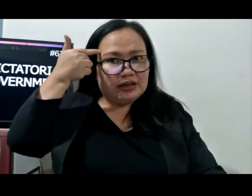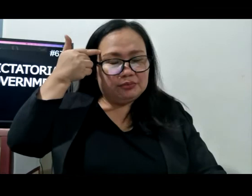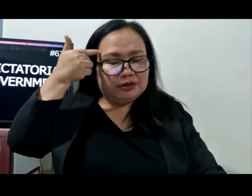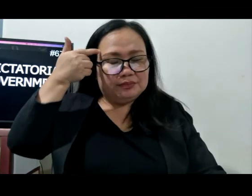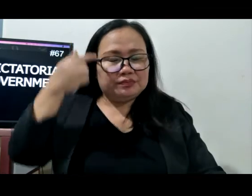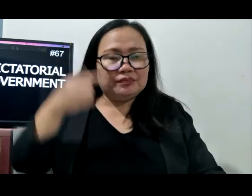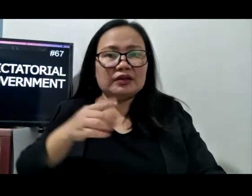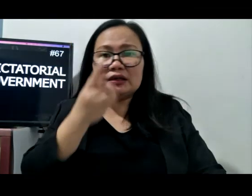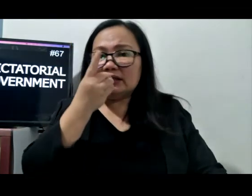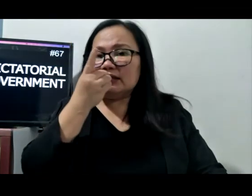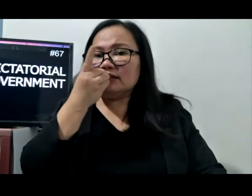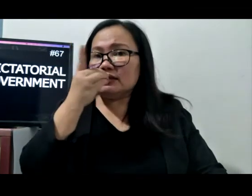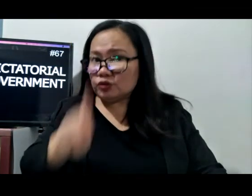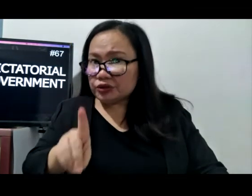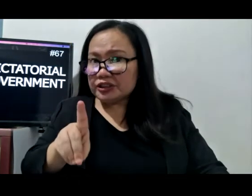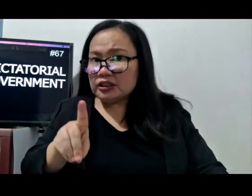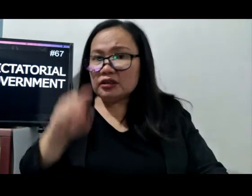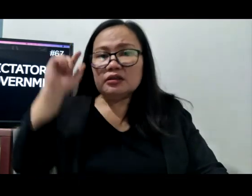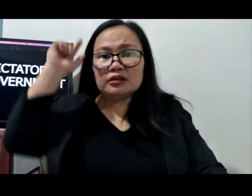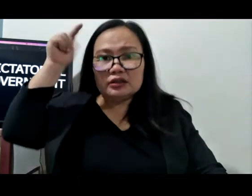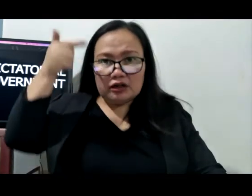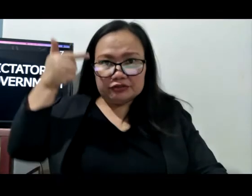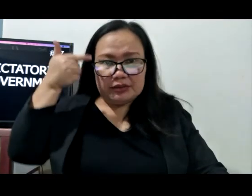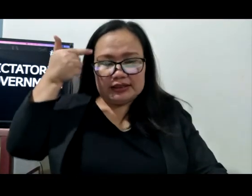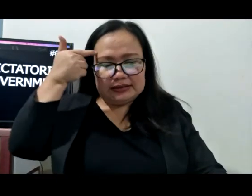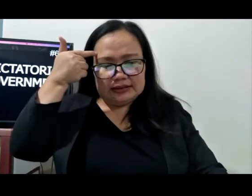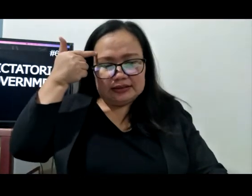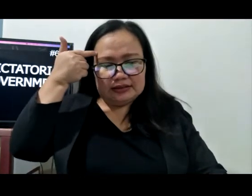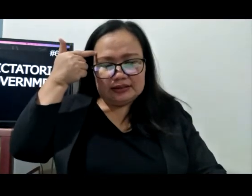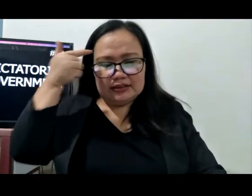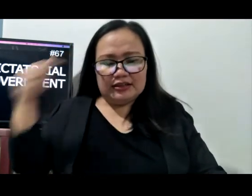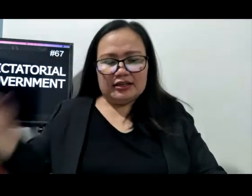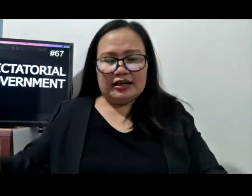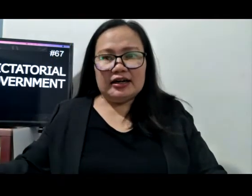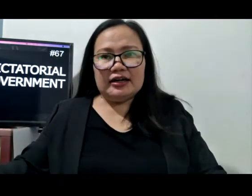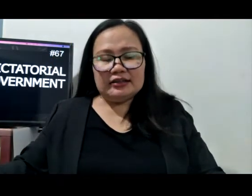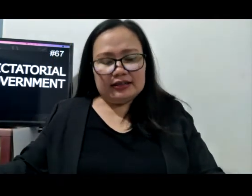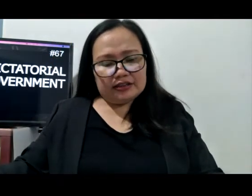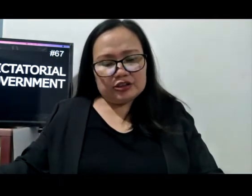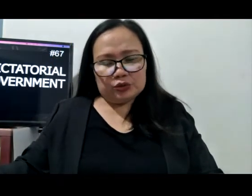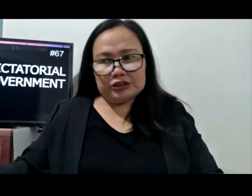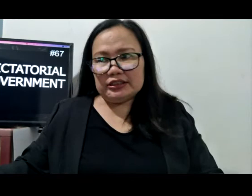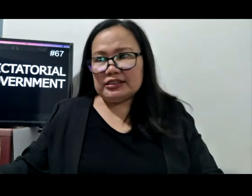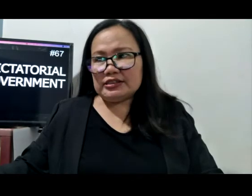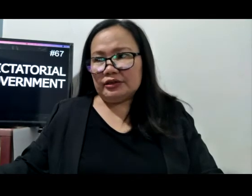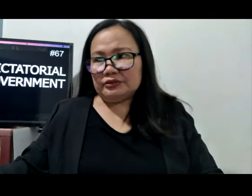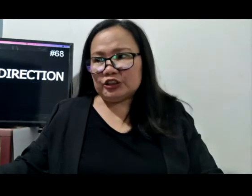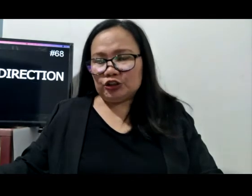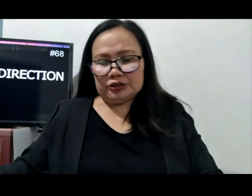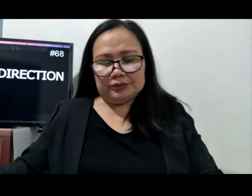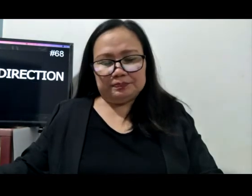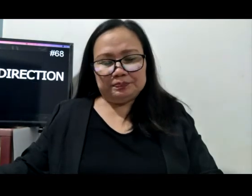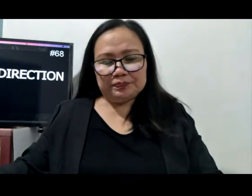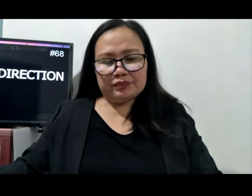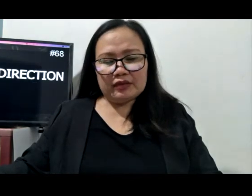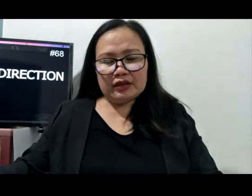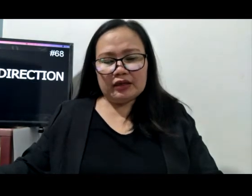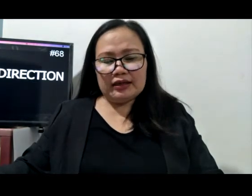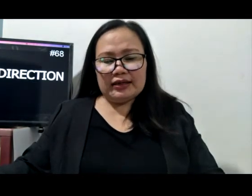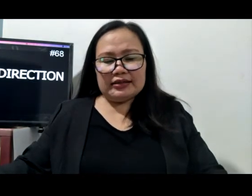temple. Dictatorial government. Next word is direction.